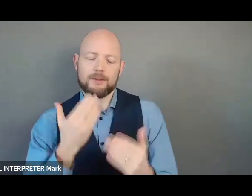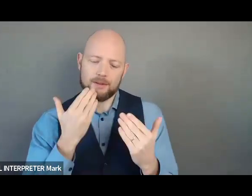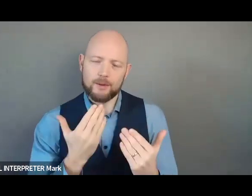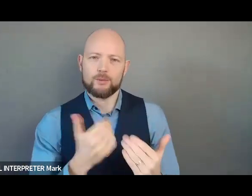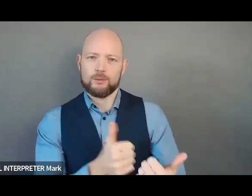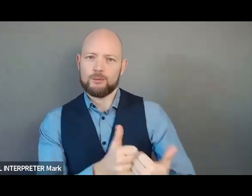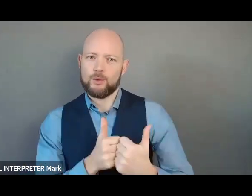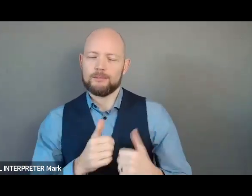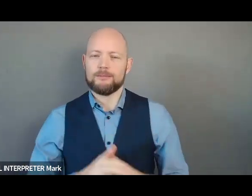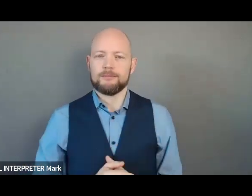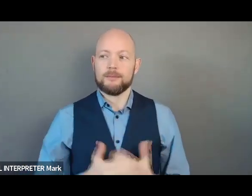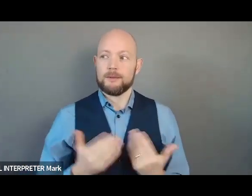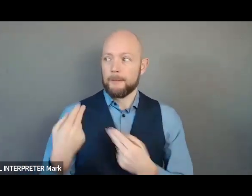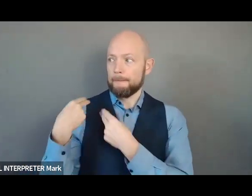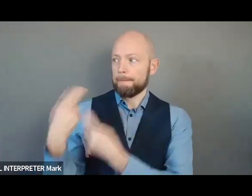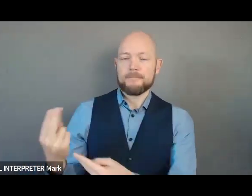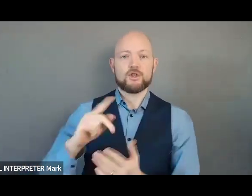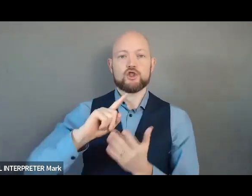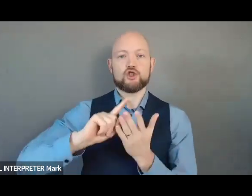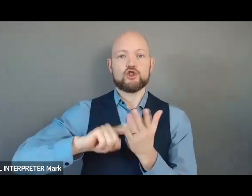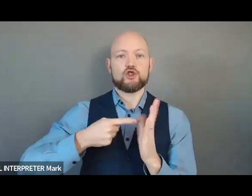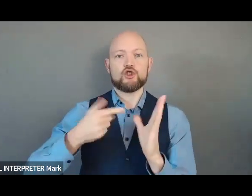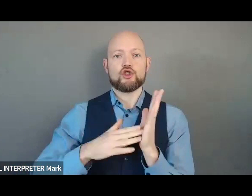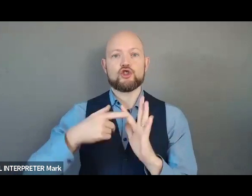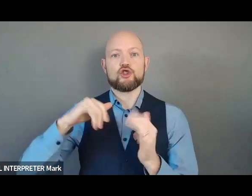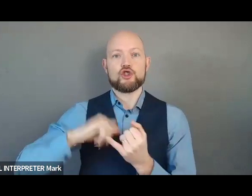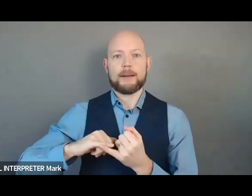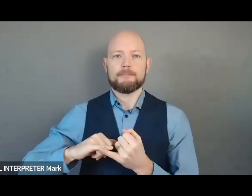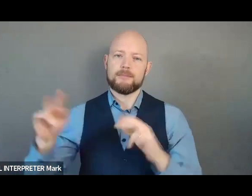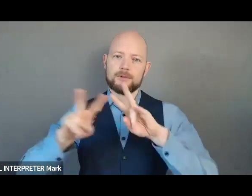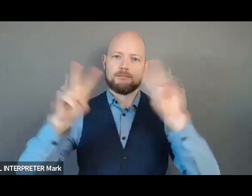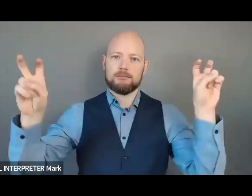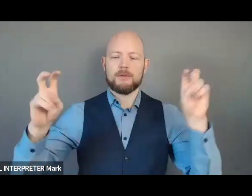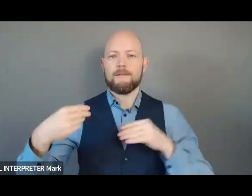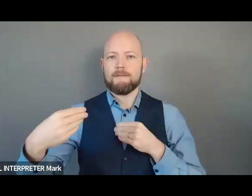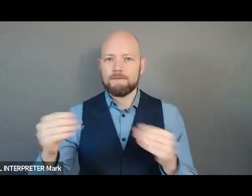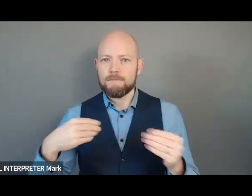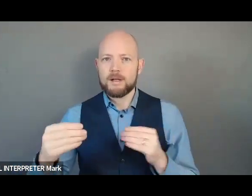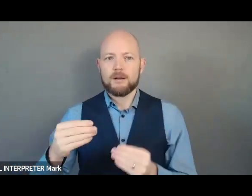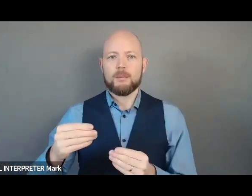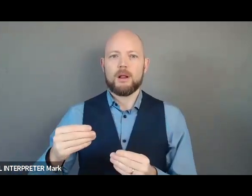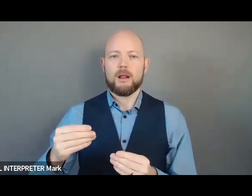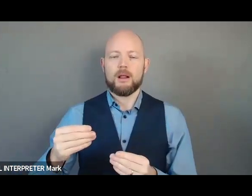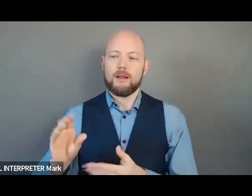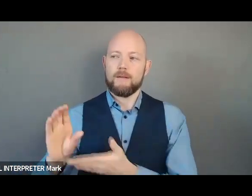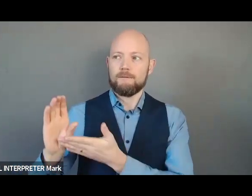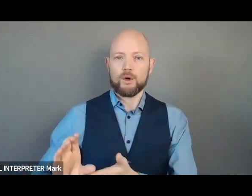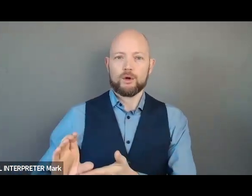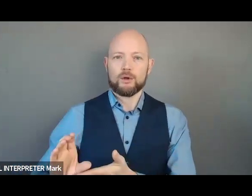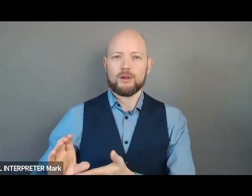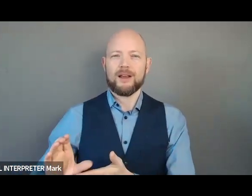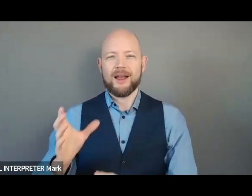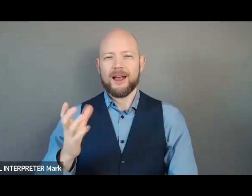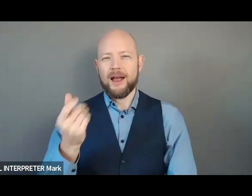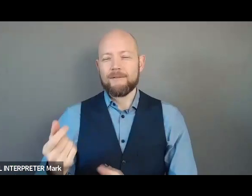the in-room session on the flexible fund. Bear in mind there's another parallel online session. And as I said earlier, there are posters in the